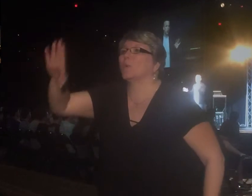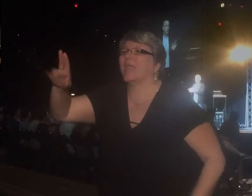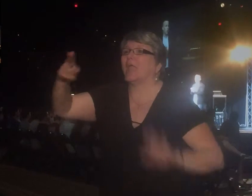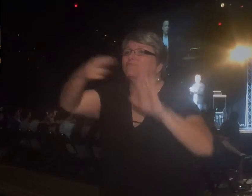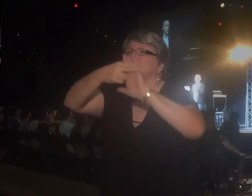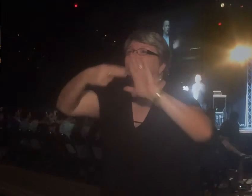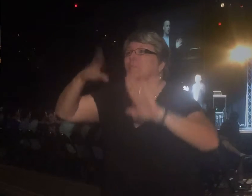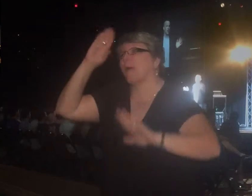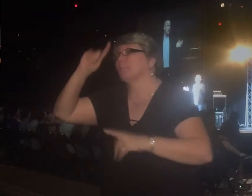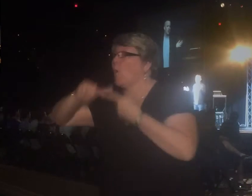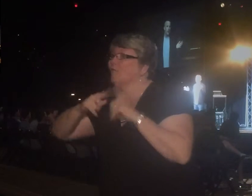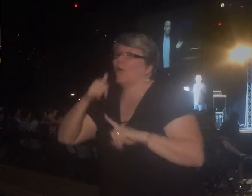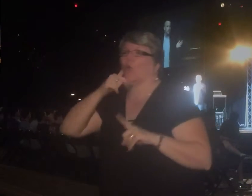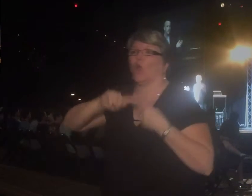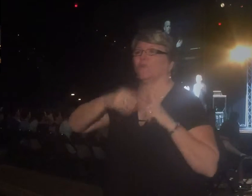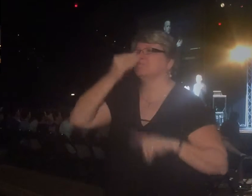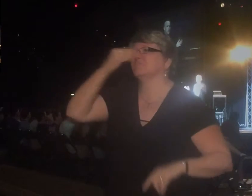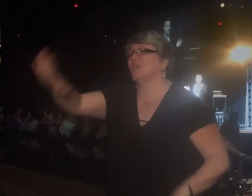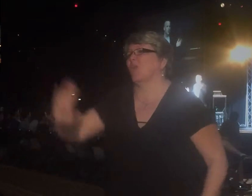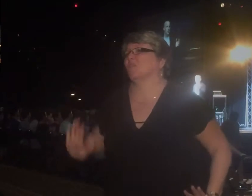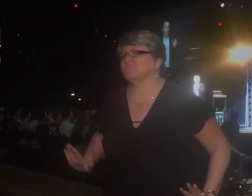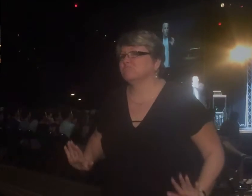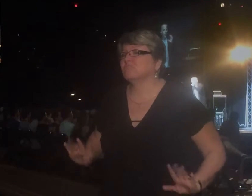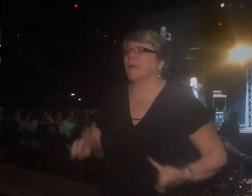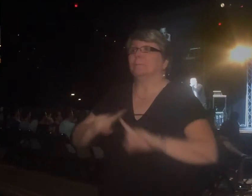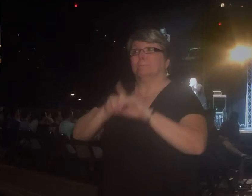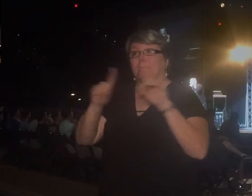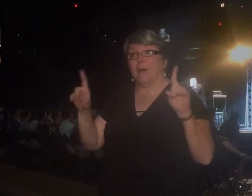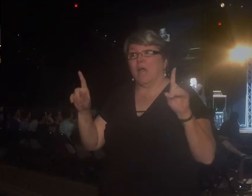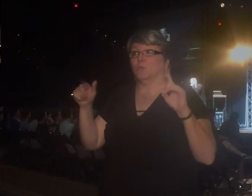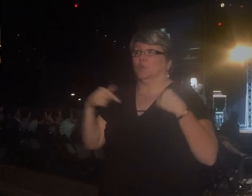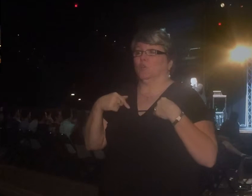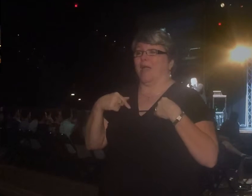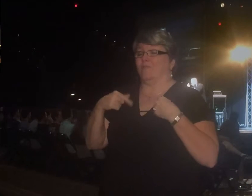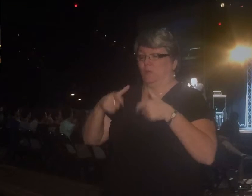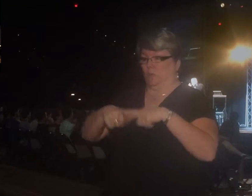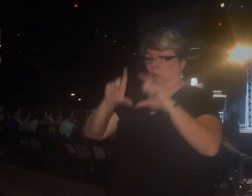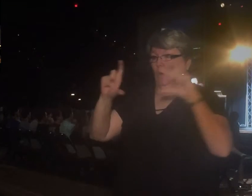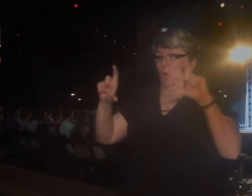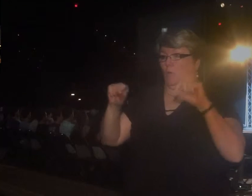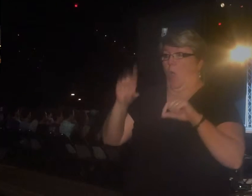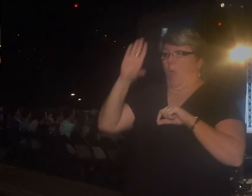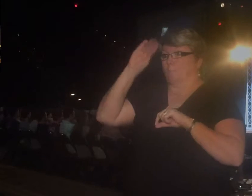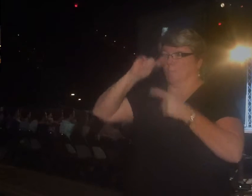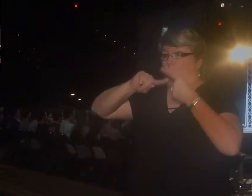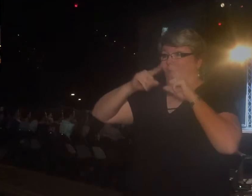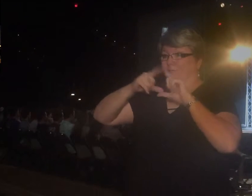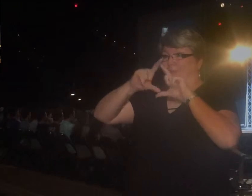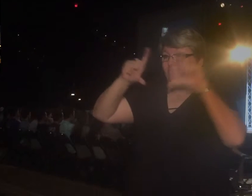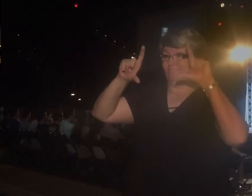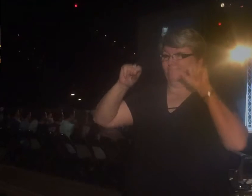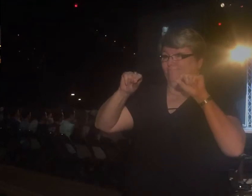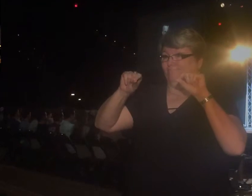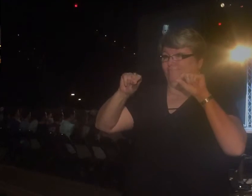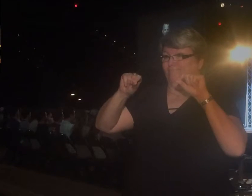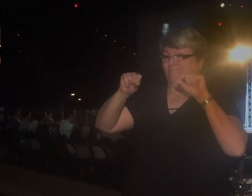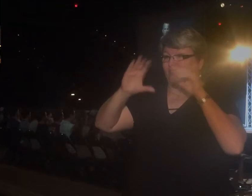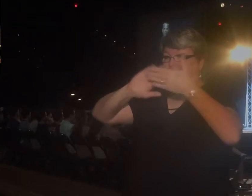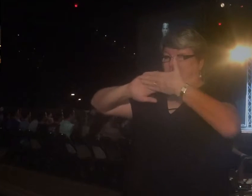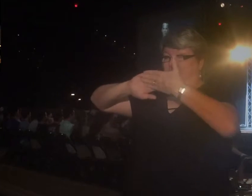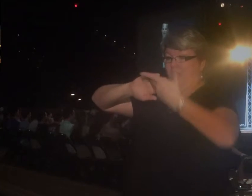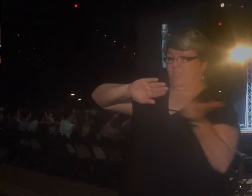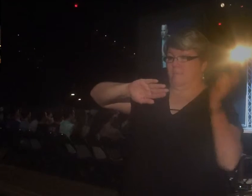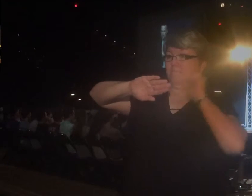I don't care if you use that word boyfriend or girlfriend. I don't care. But when you got your little flashcards and the word boyfriend is written on the